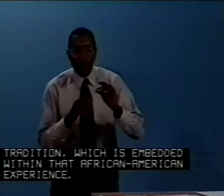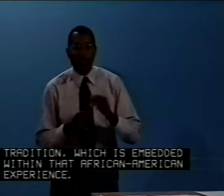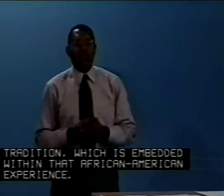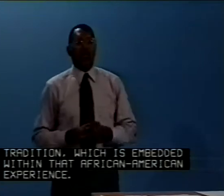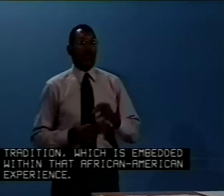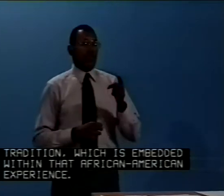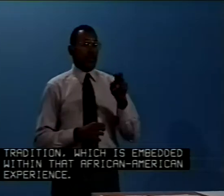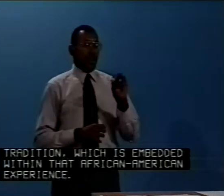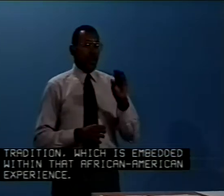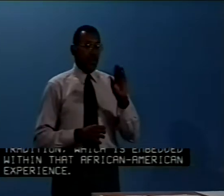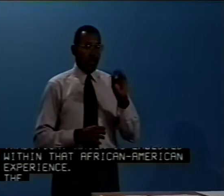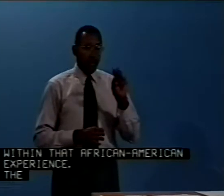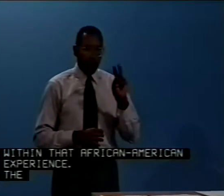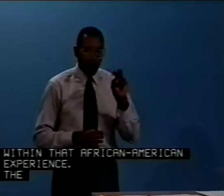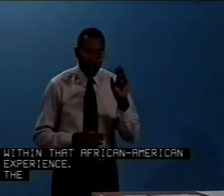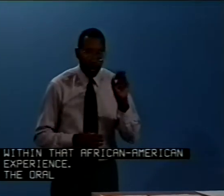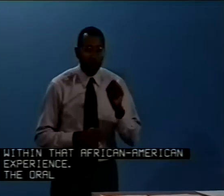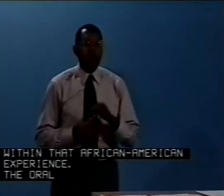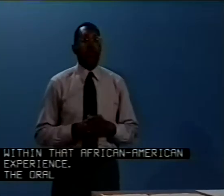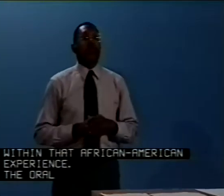old sayings, proverbs,